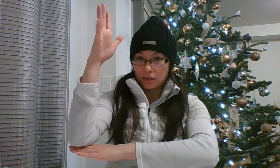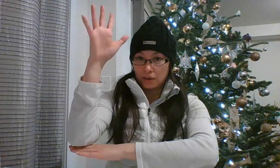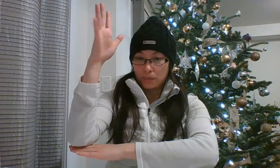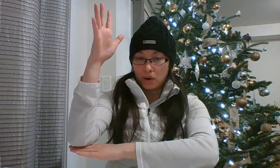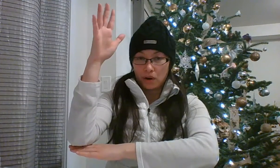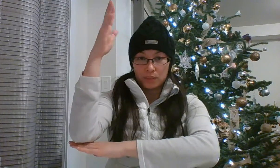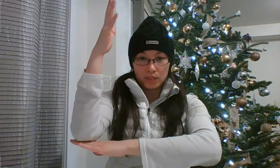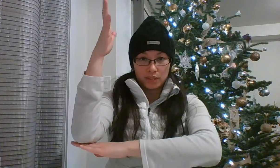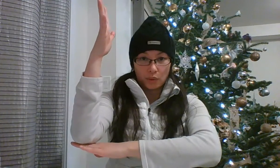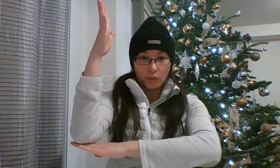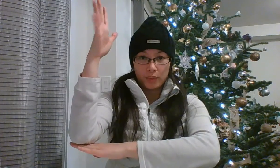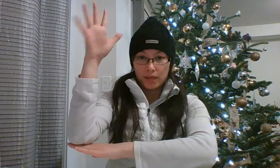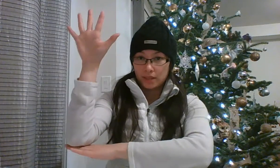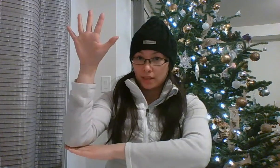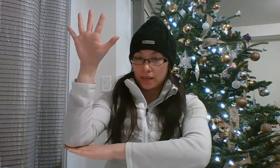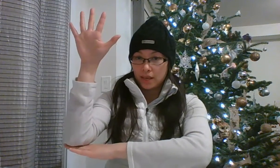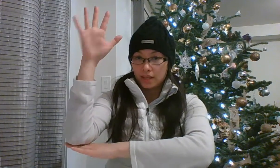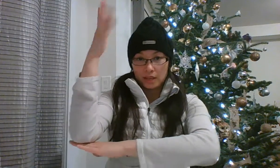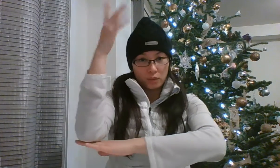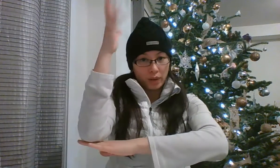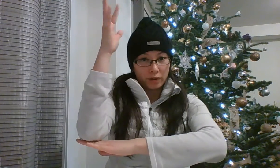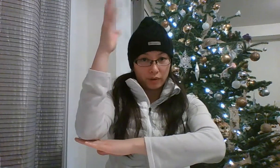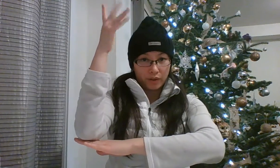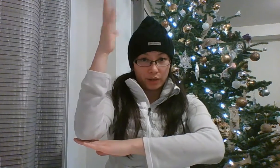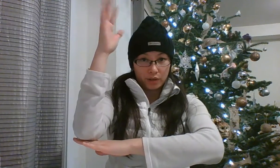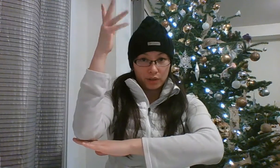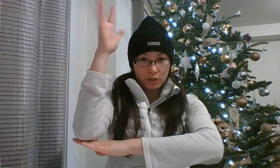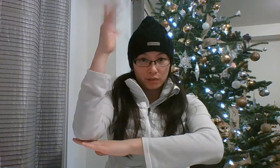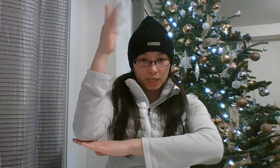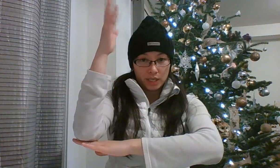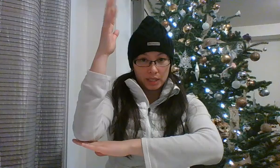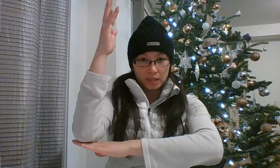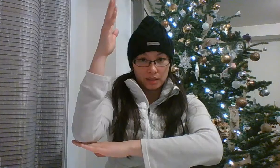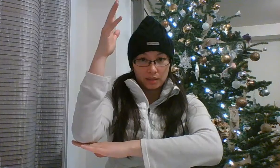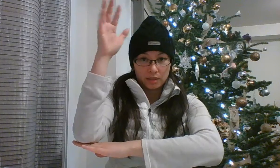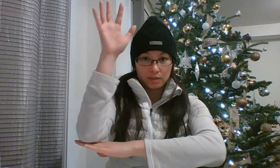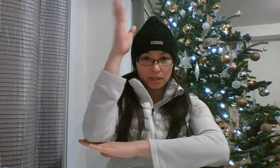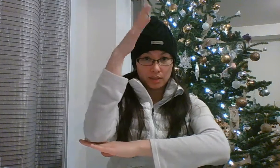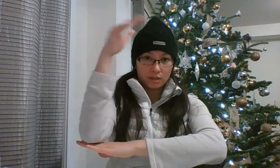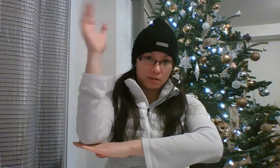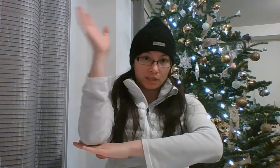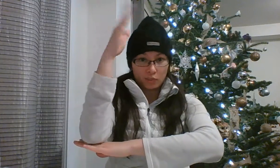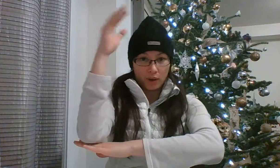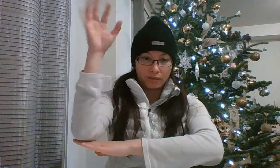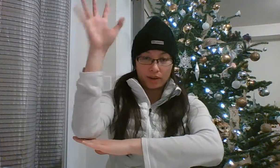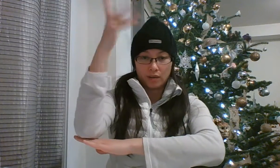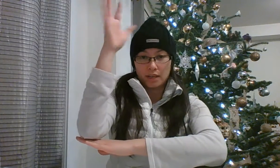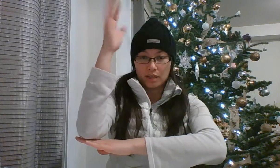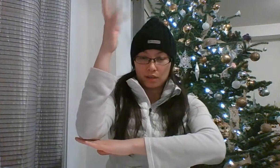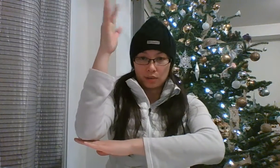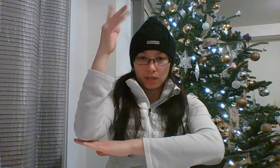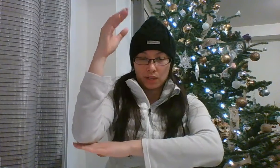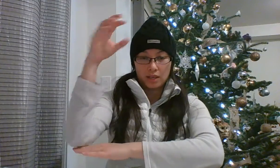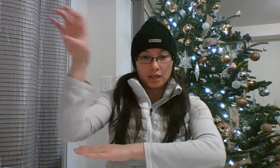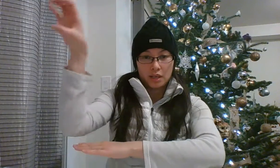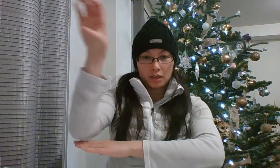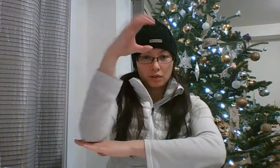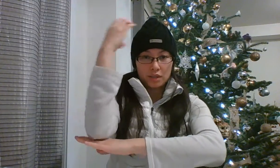your palms, it's open. Then you wiggle your finger, trees. So it's like the trees waving, right? Tree.